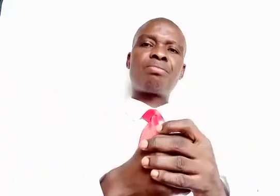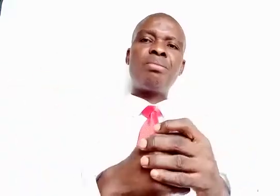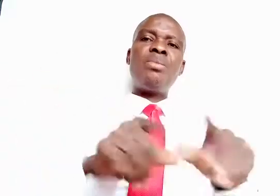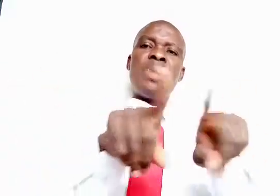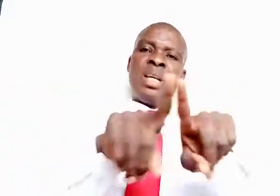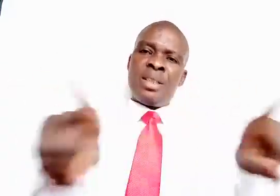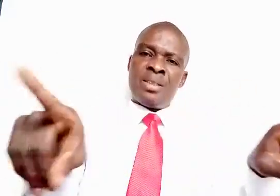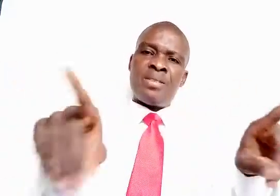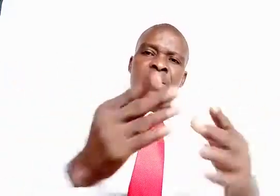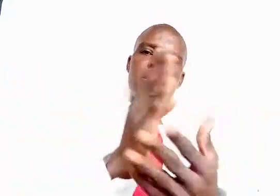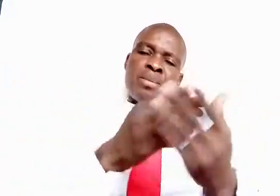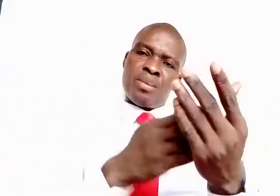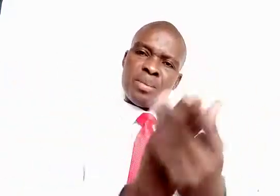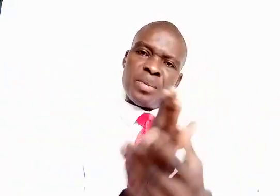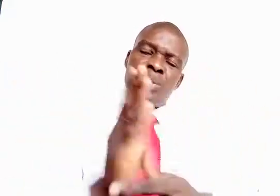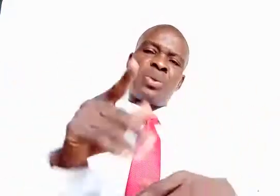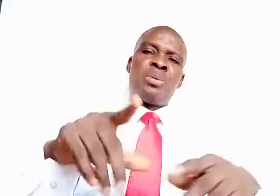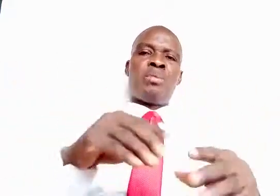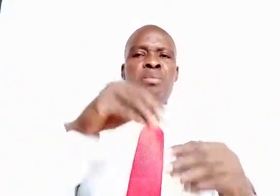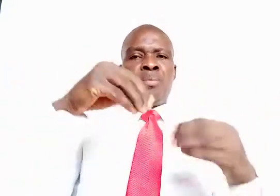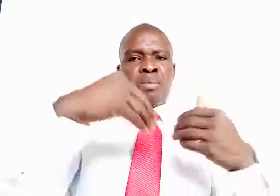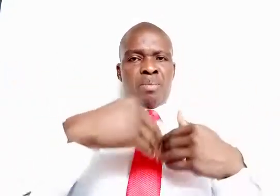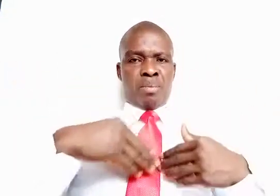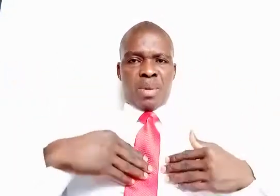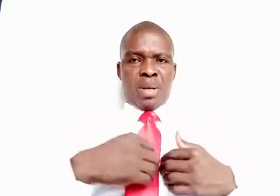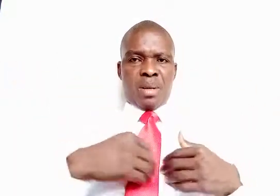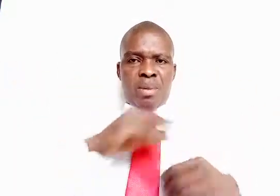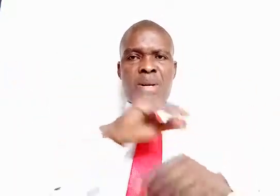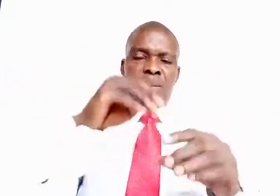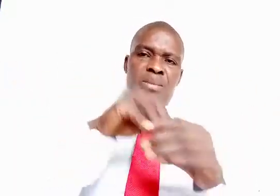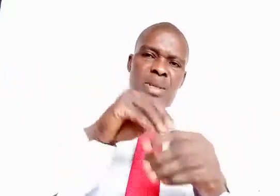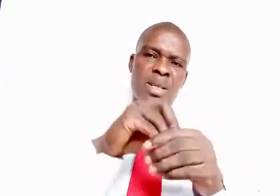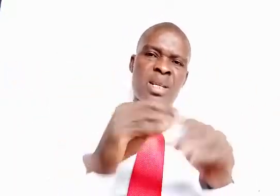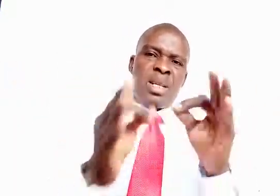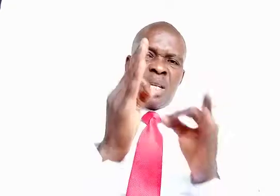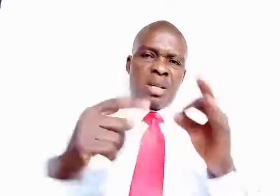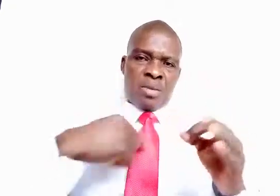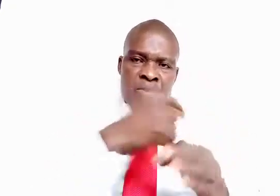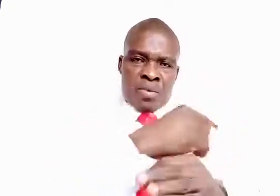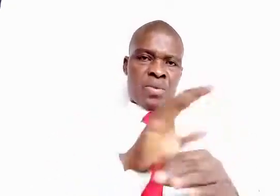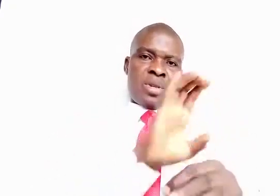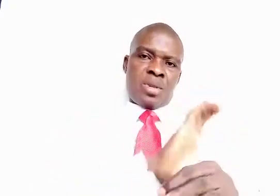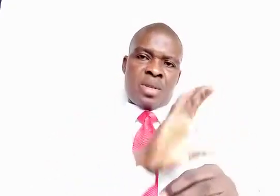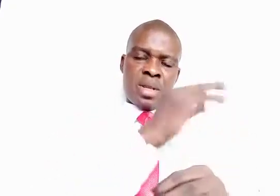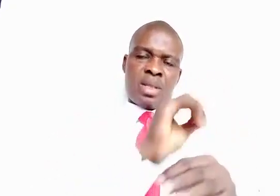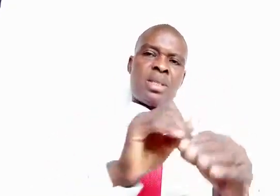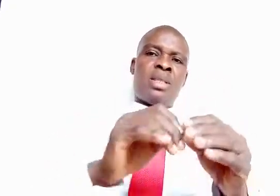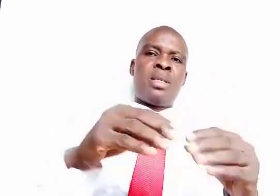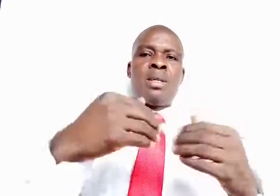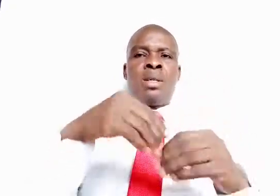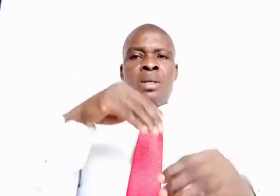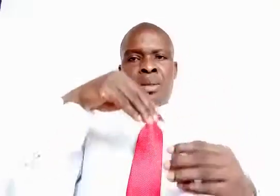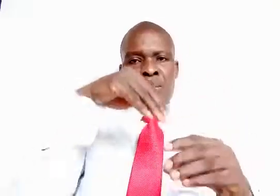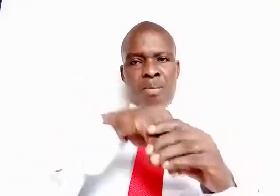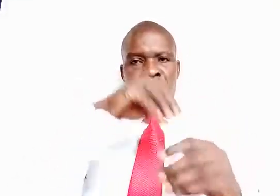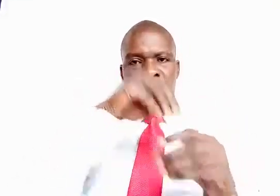and animals. If you consider the characteristics of plants and animals, we shall see that they are all similar